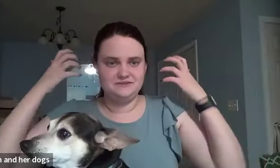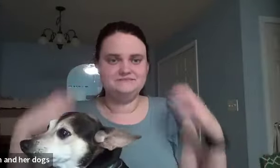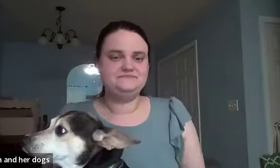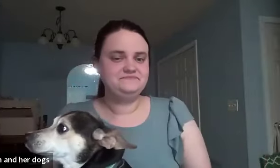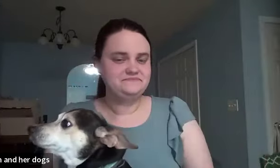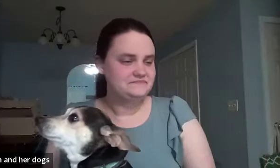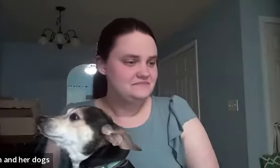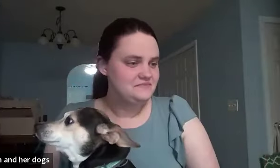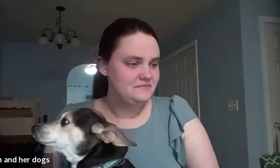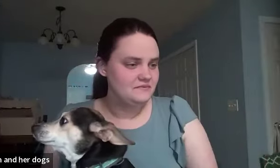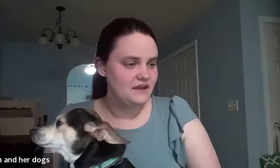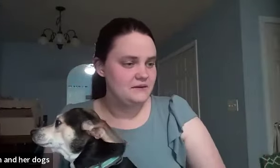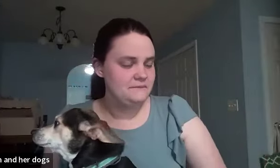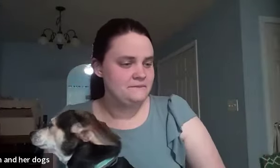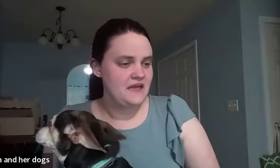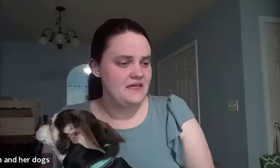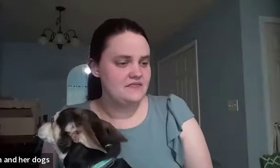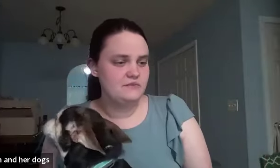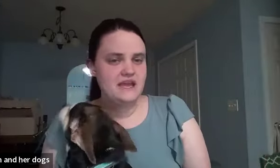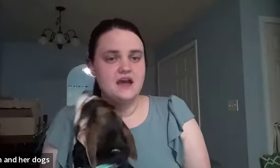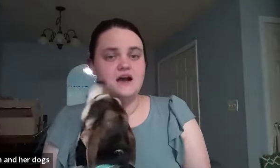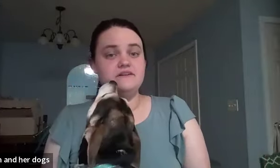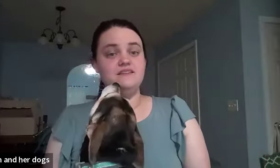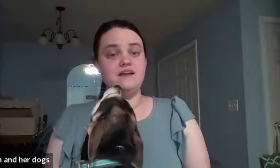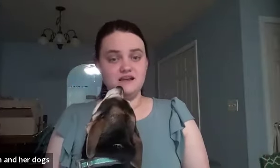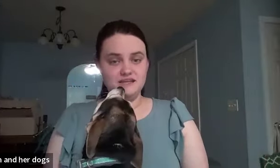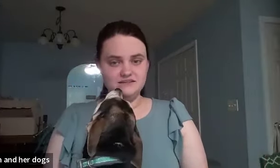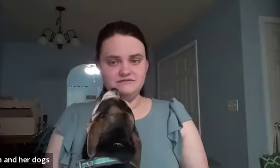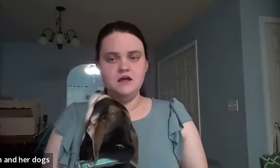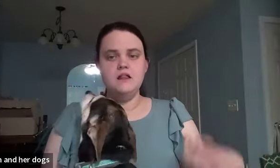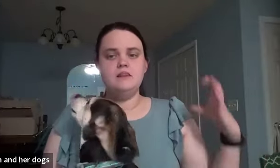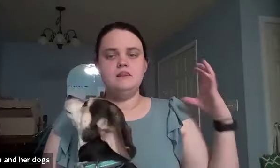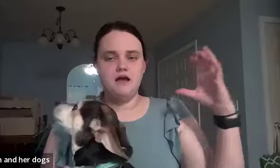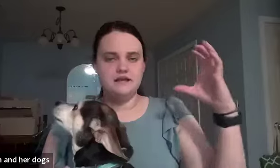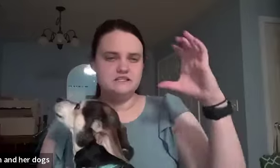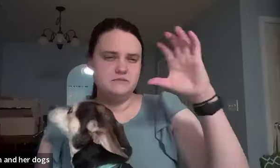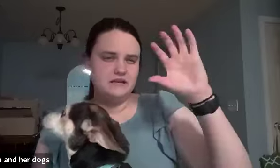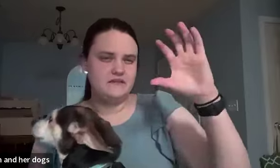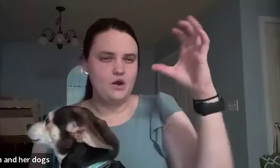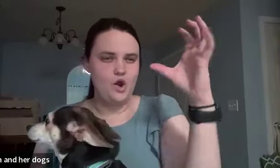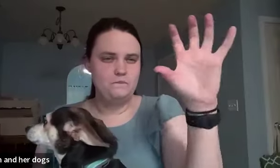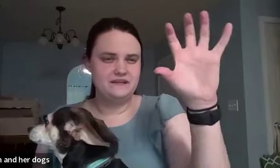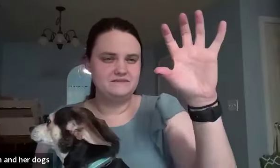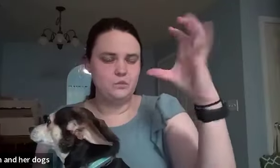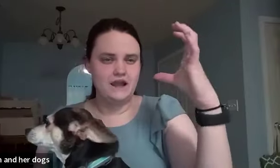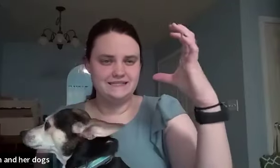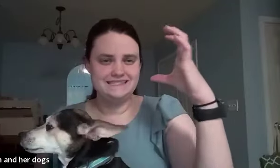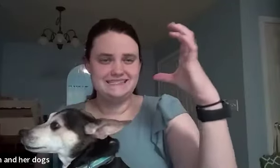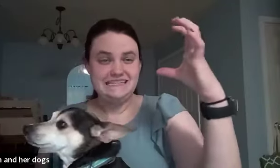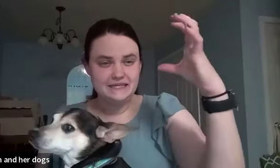tiger. Okay. Then we have lion. Lion's gonna be again that open, wide C